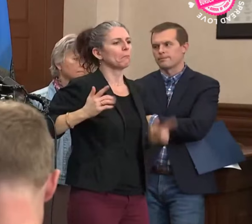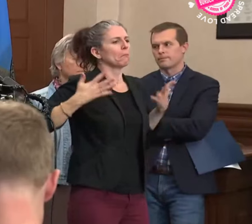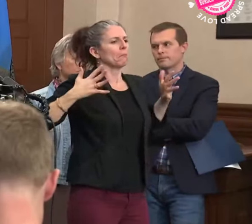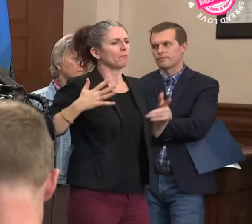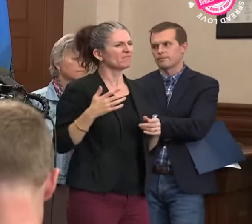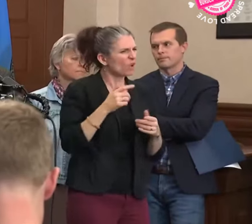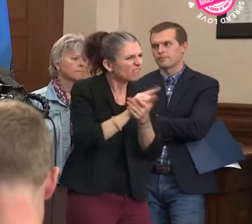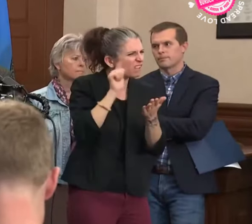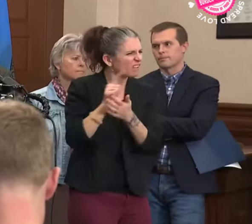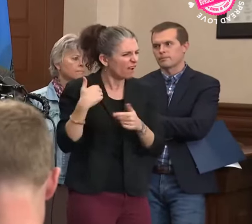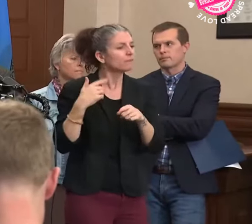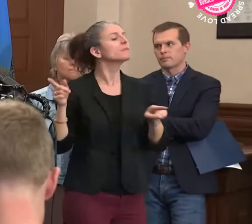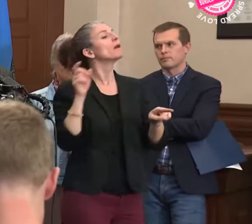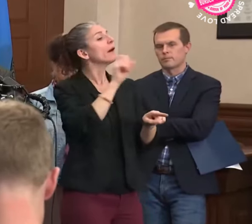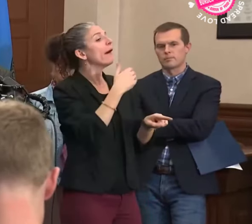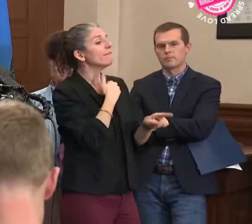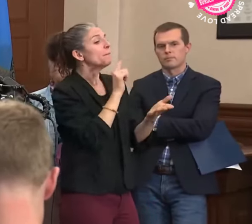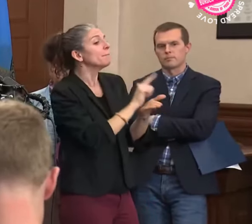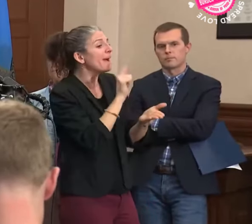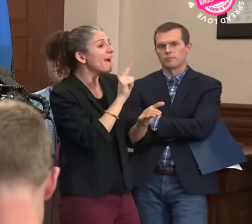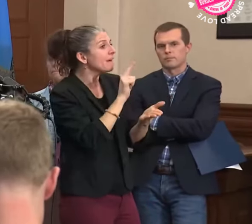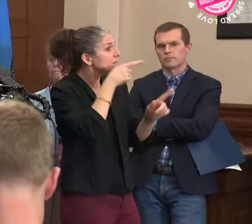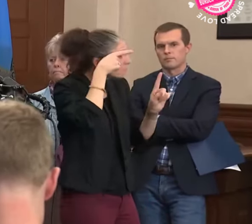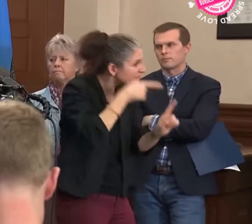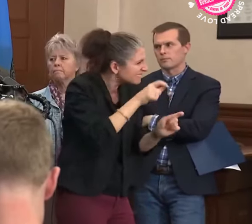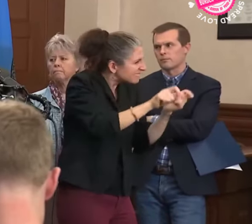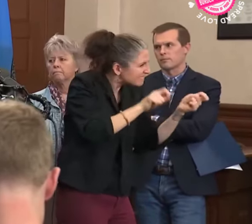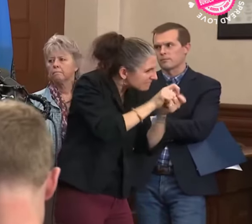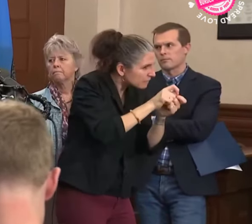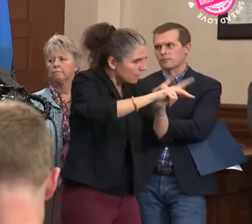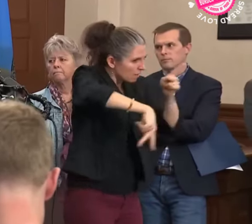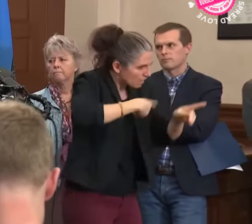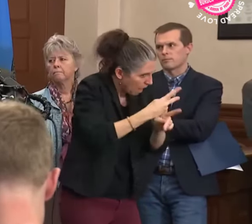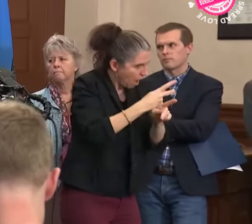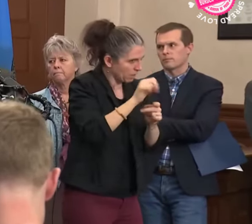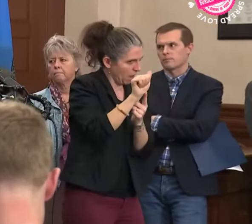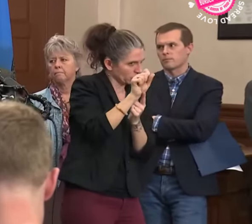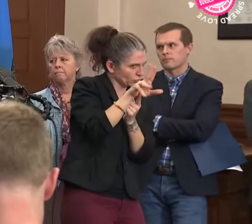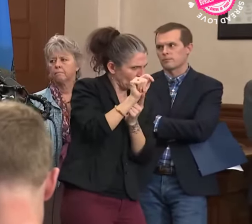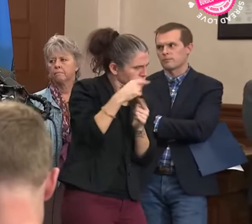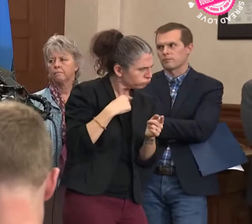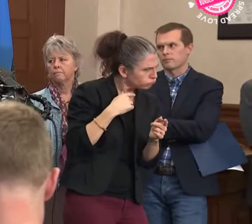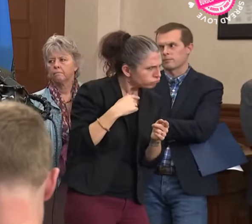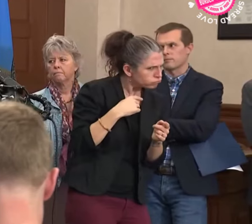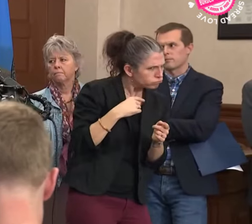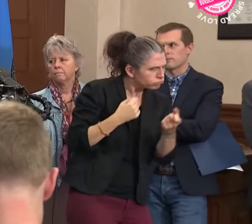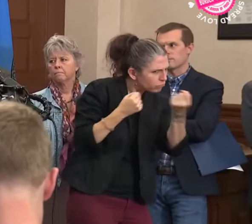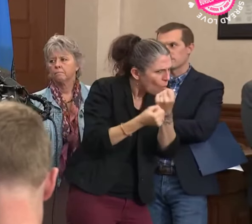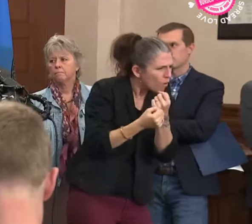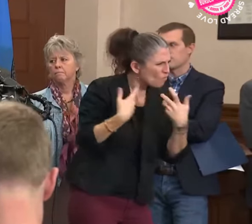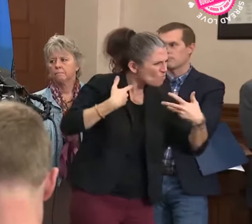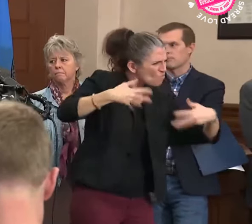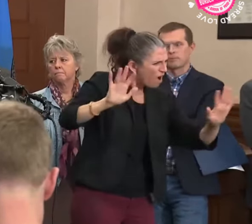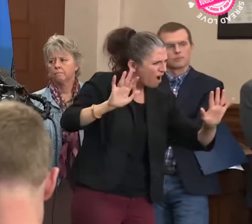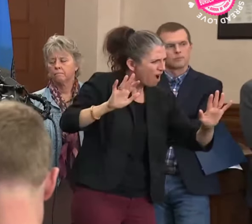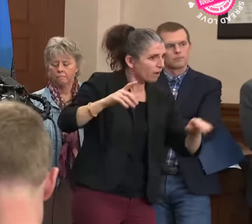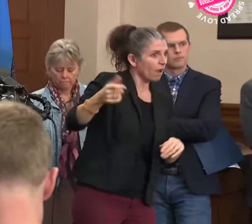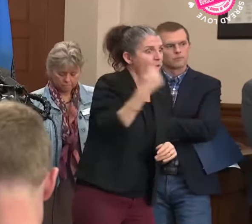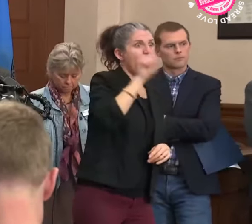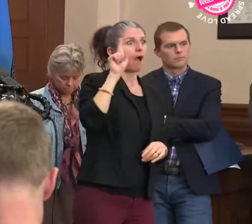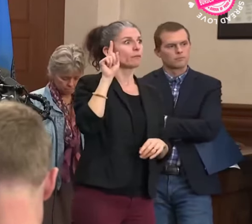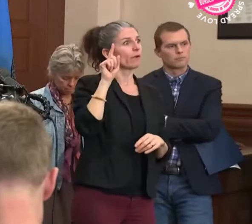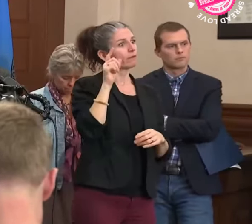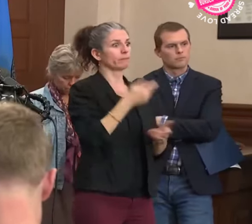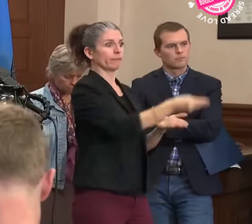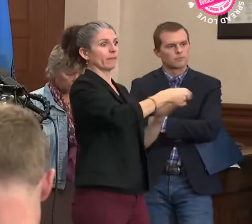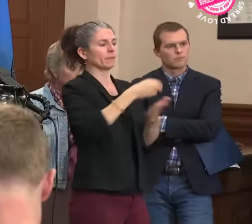of assault weapons, and I supported that ban. And when George W. Bush proposed that it be extended for 10